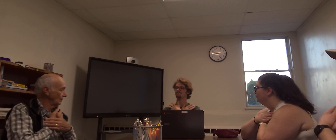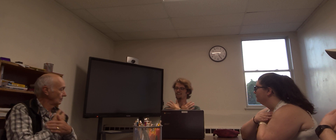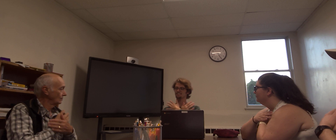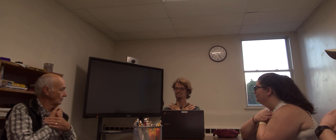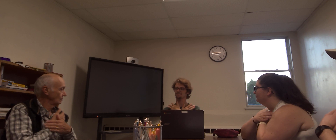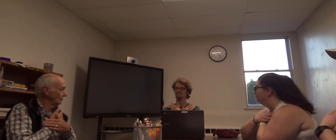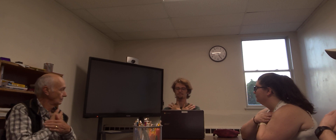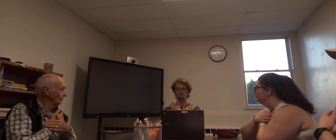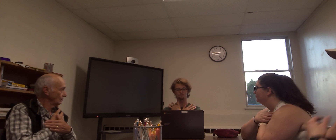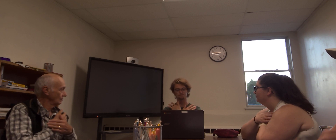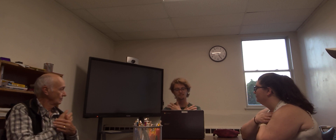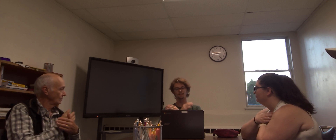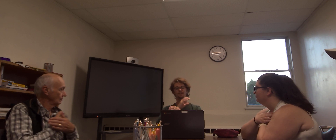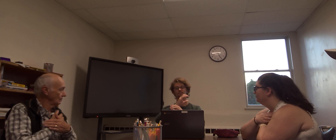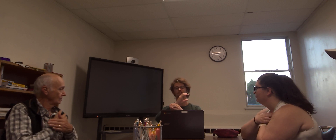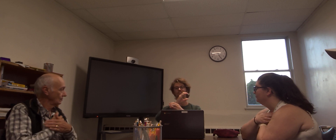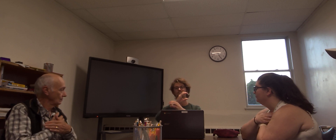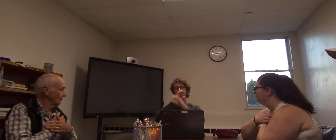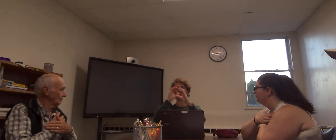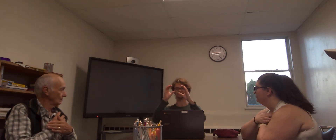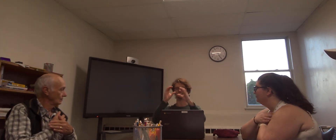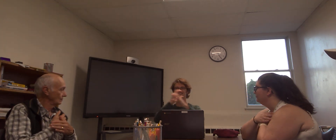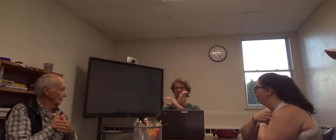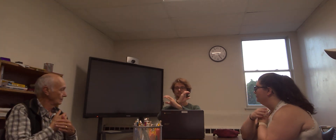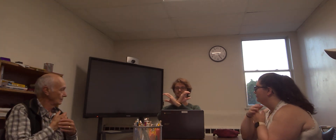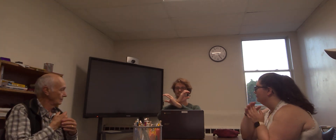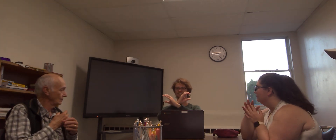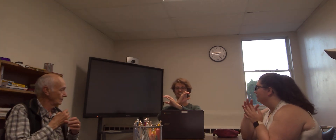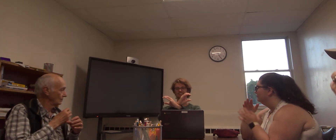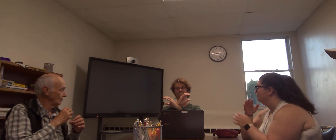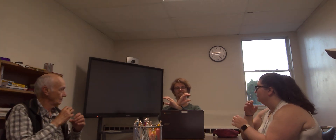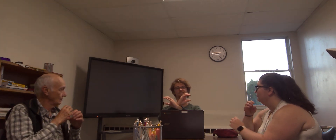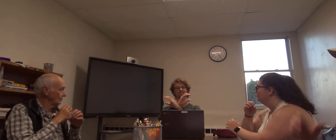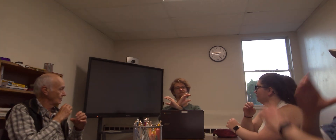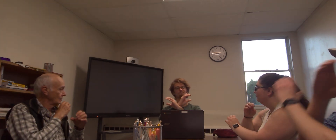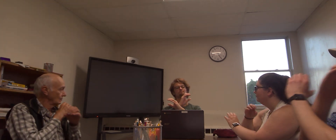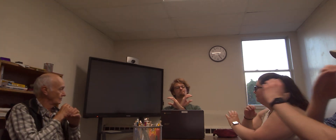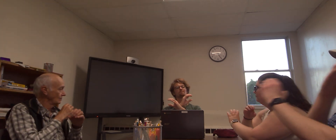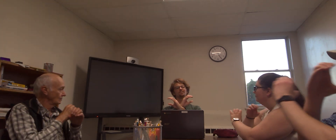relax. Chill, which is with your C hands. Very chill.